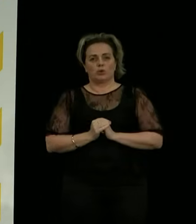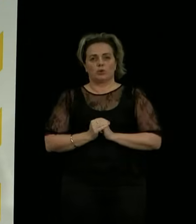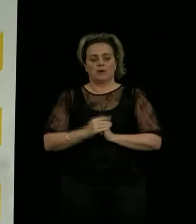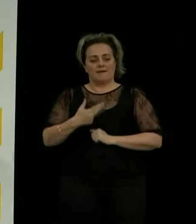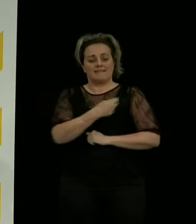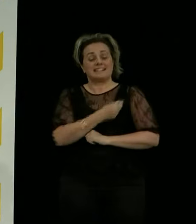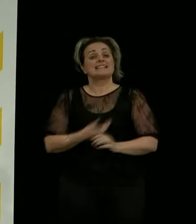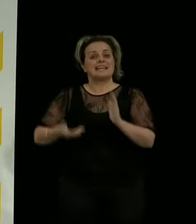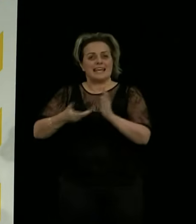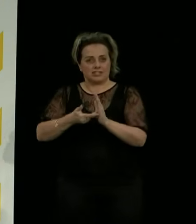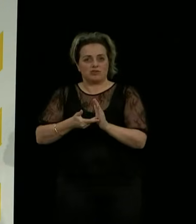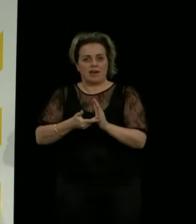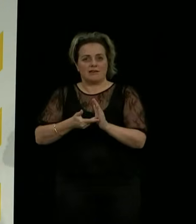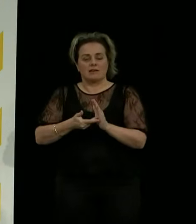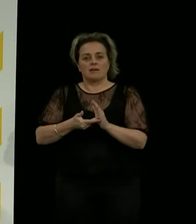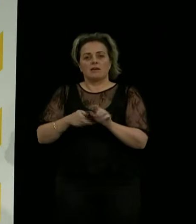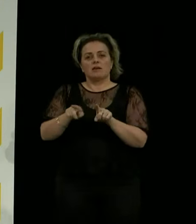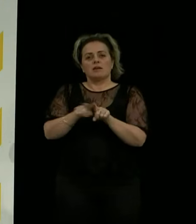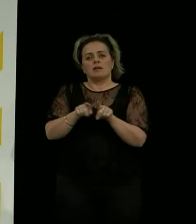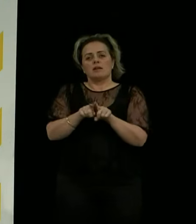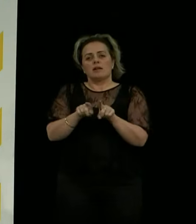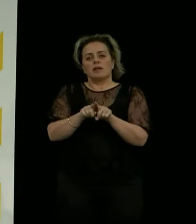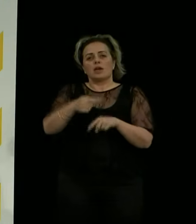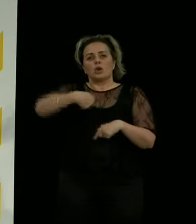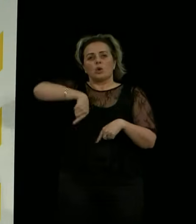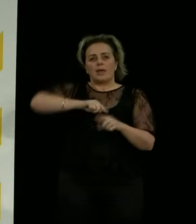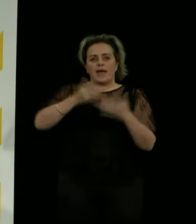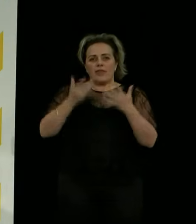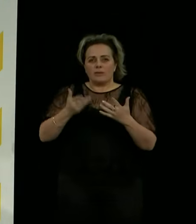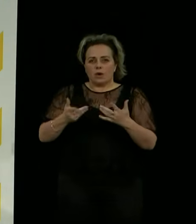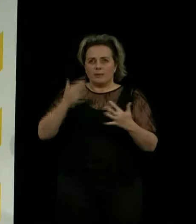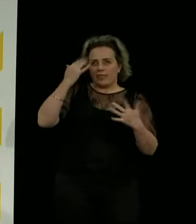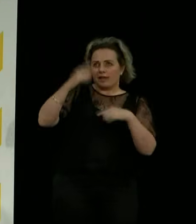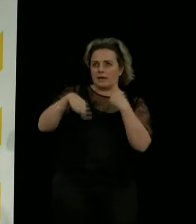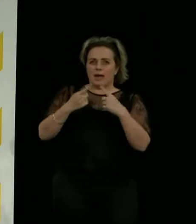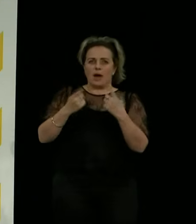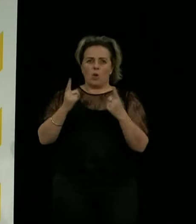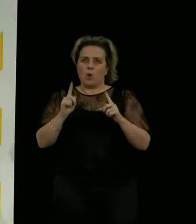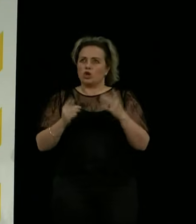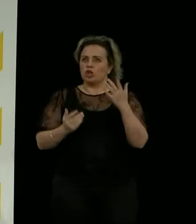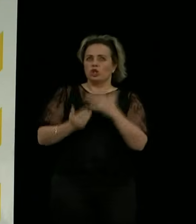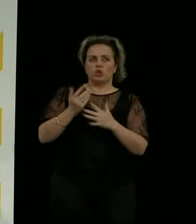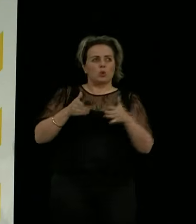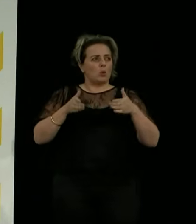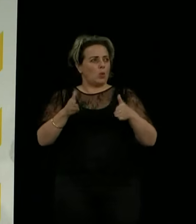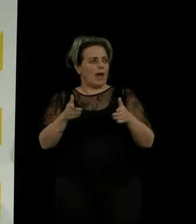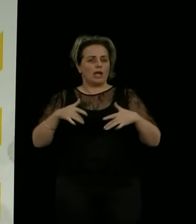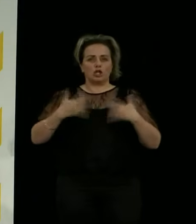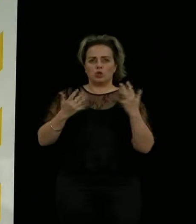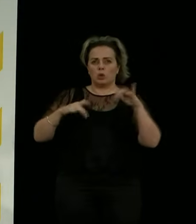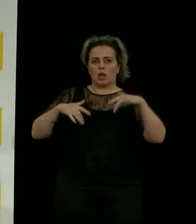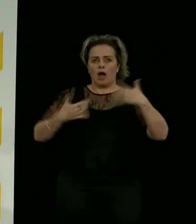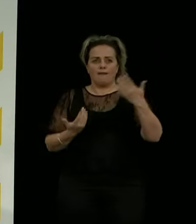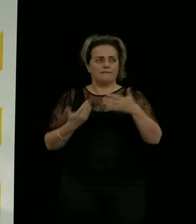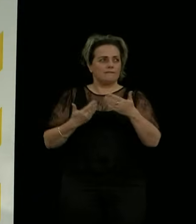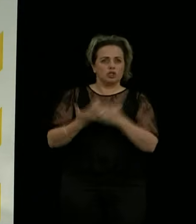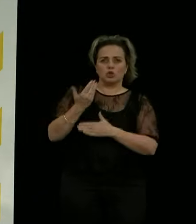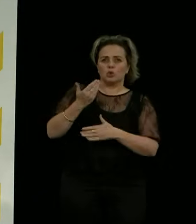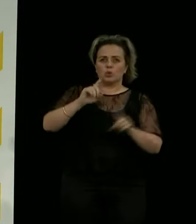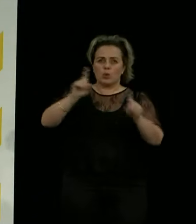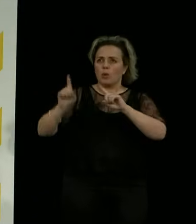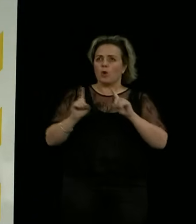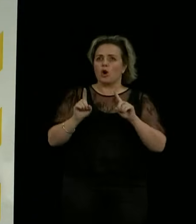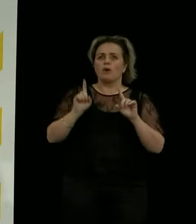we're transitioning from our current strategy into a new way of doing things, we're not there